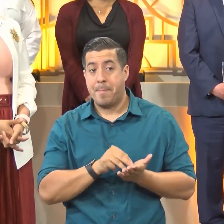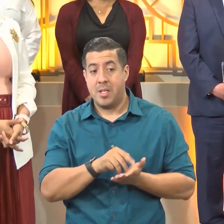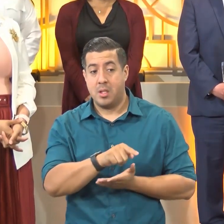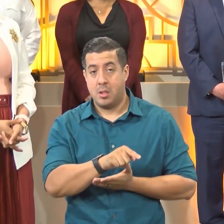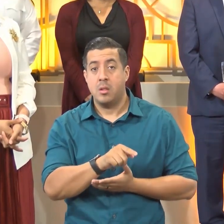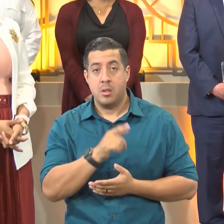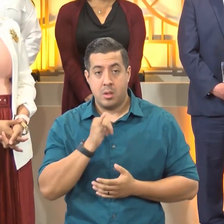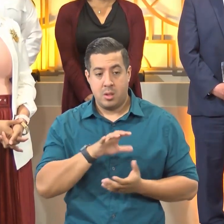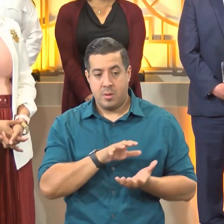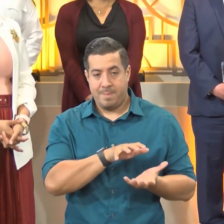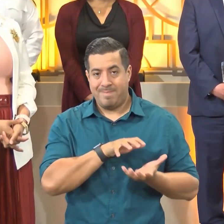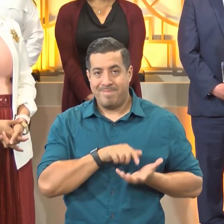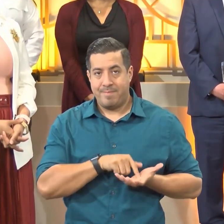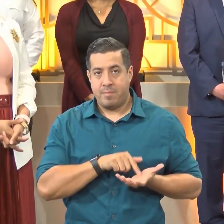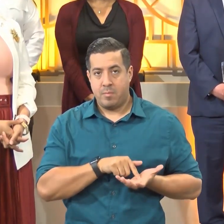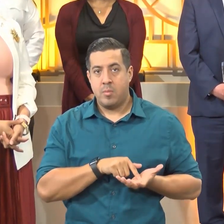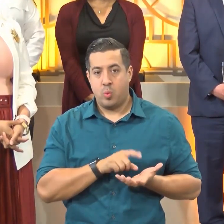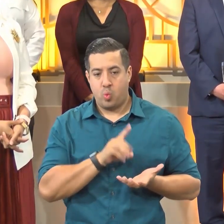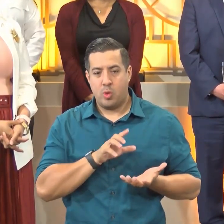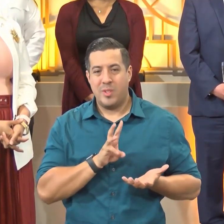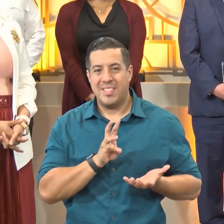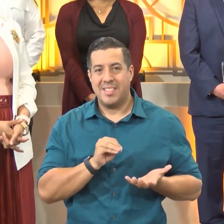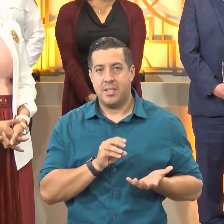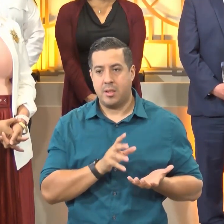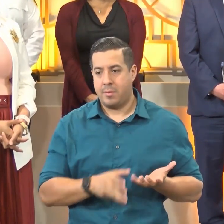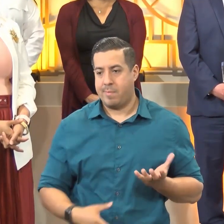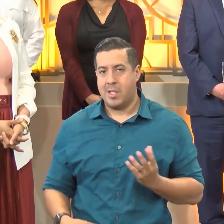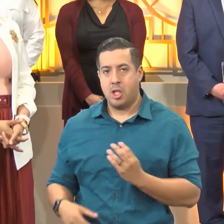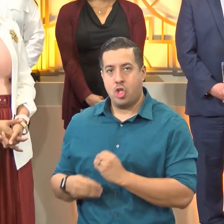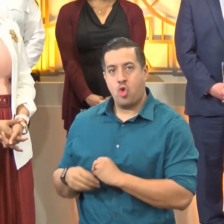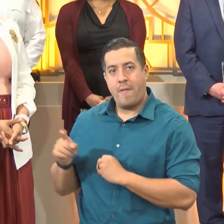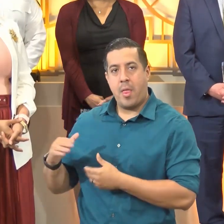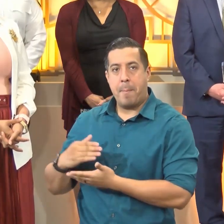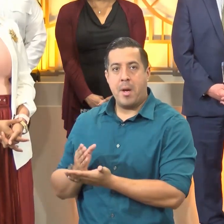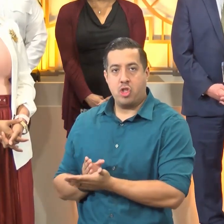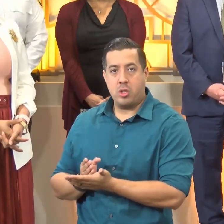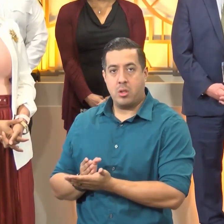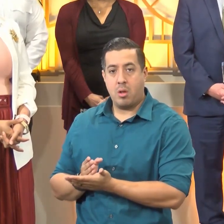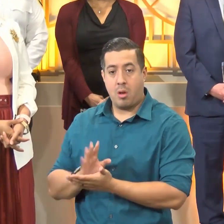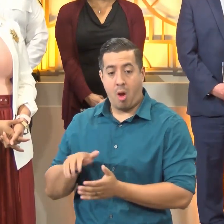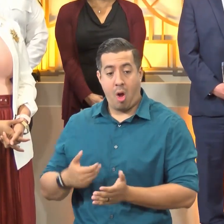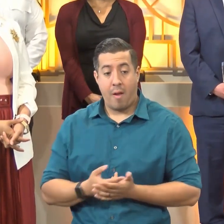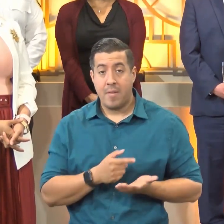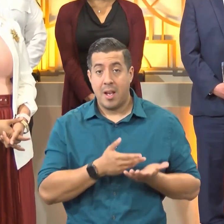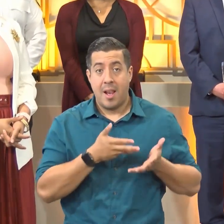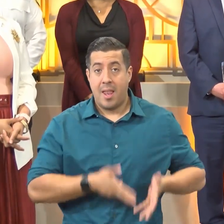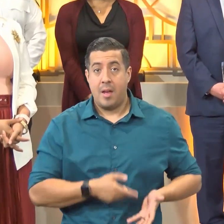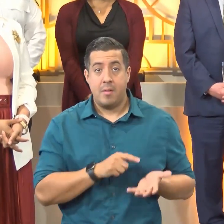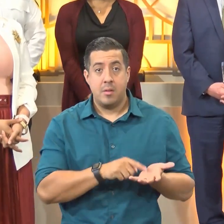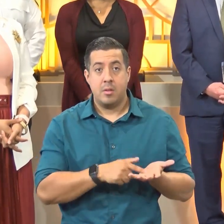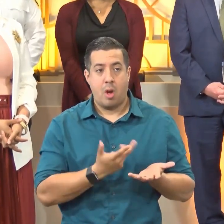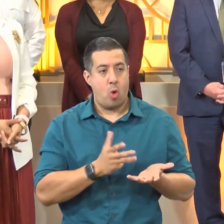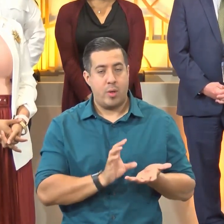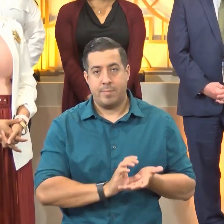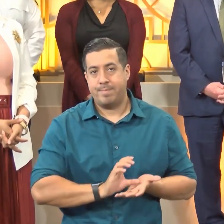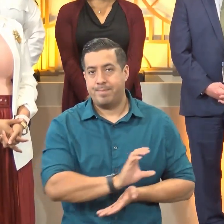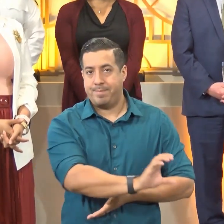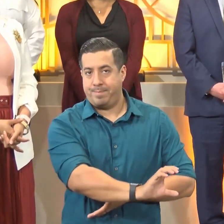initial 160 of it is included in this budget, and the rest of it has already been